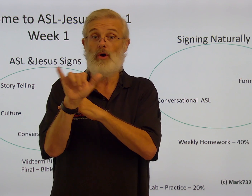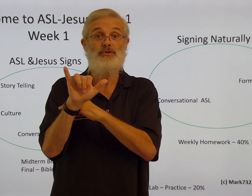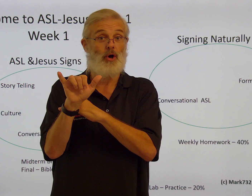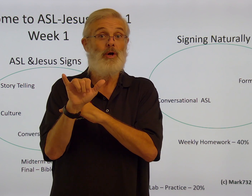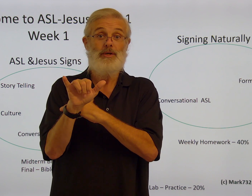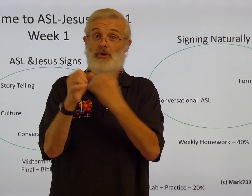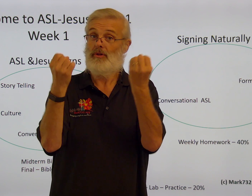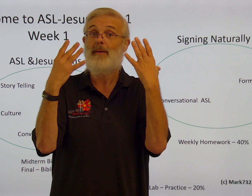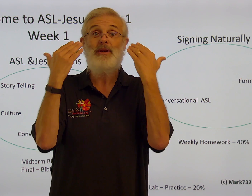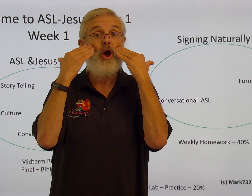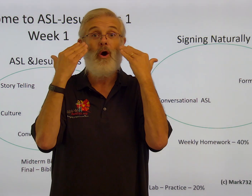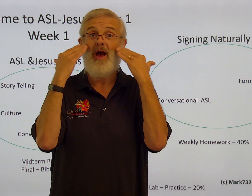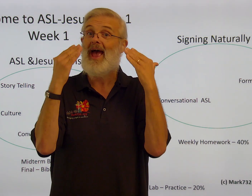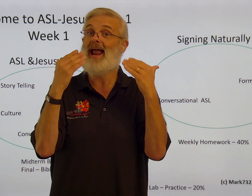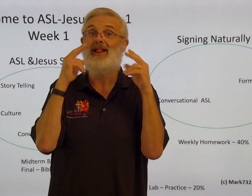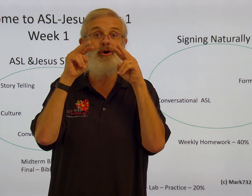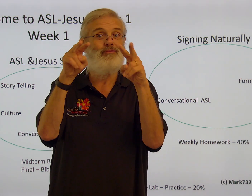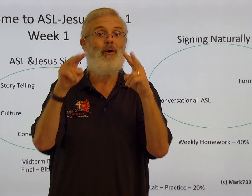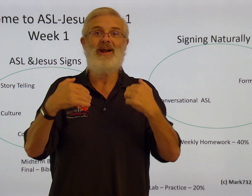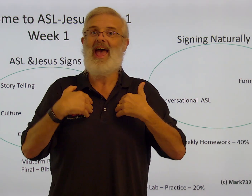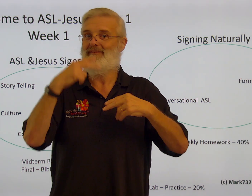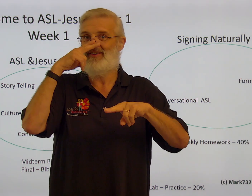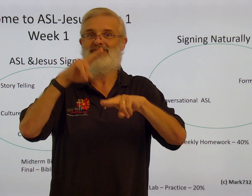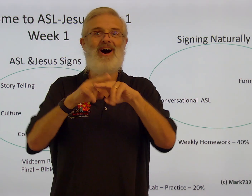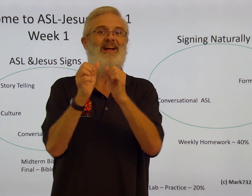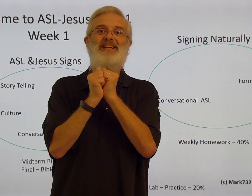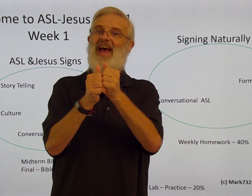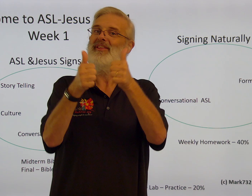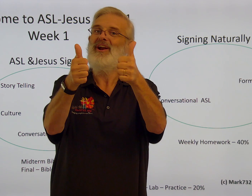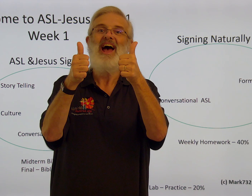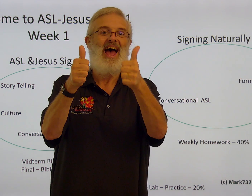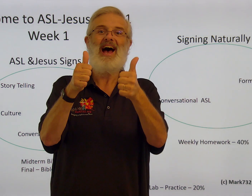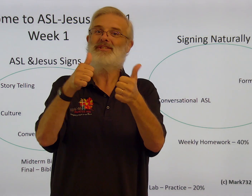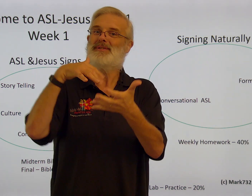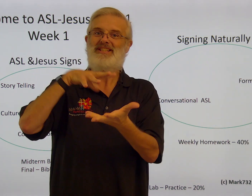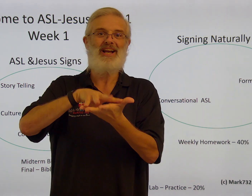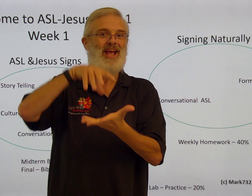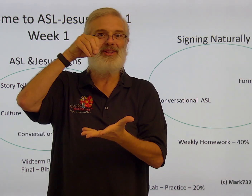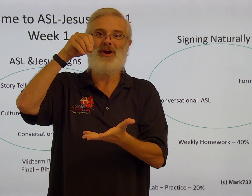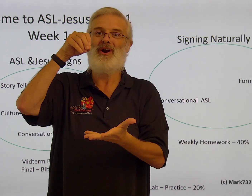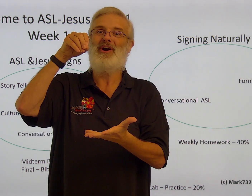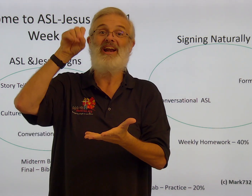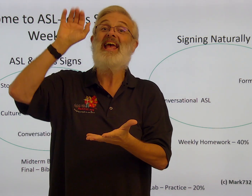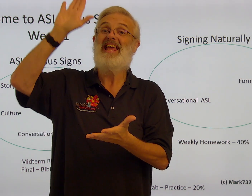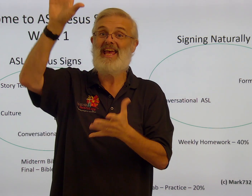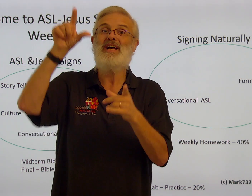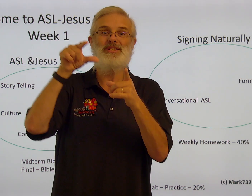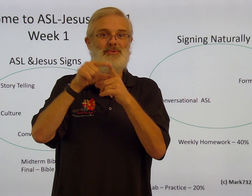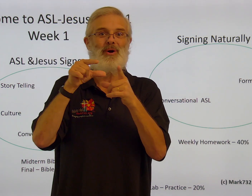also. So let me know, and I look forward to having fun together as we study and learn His